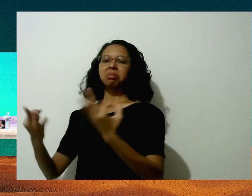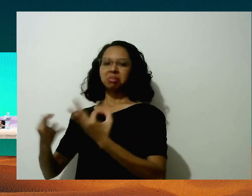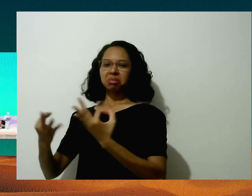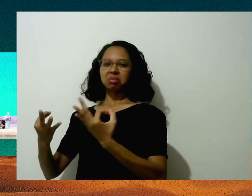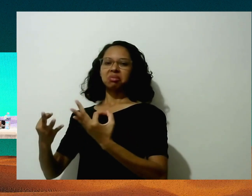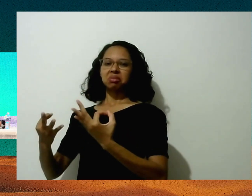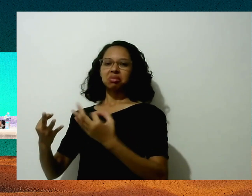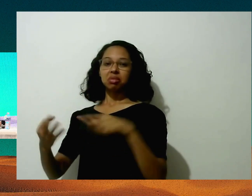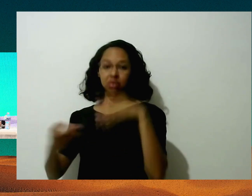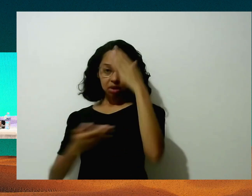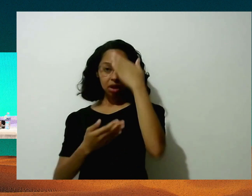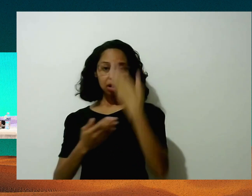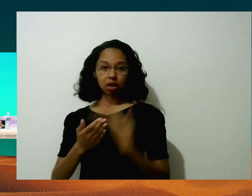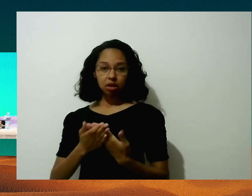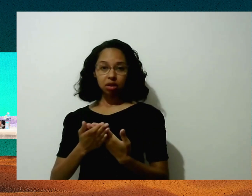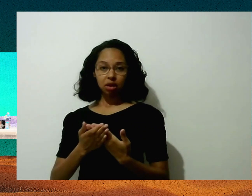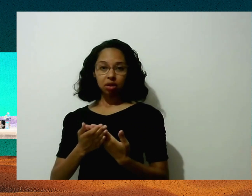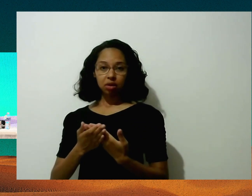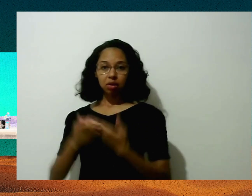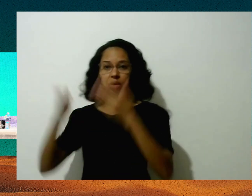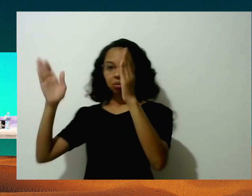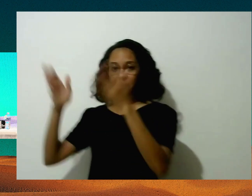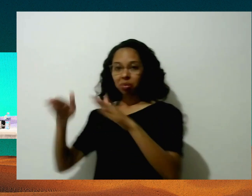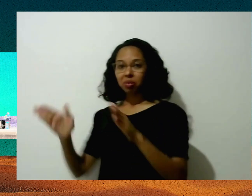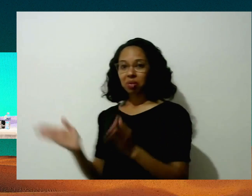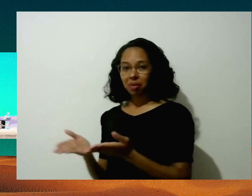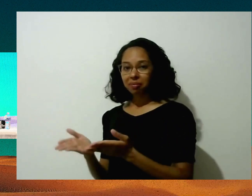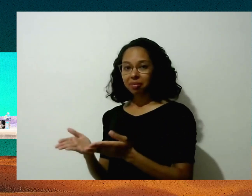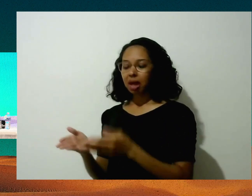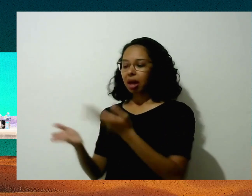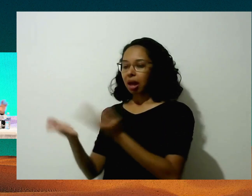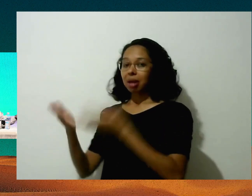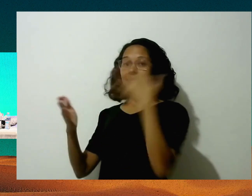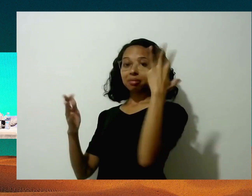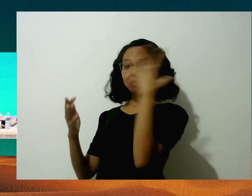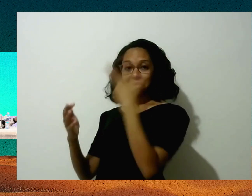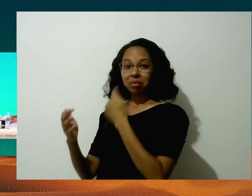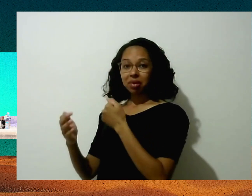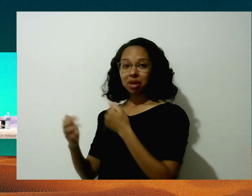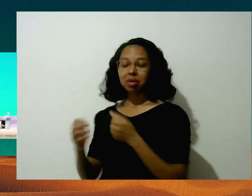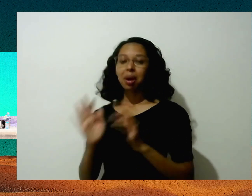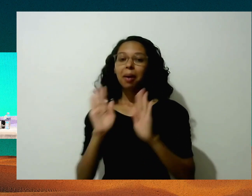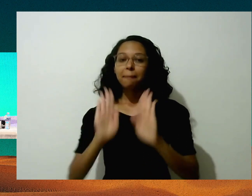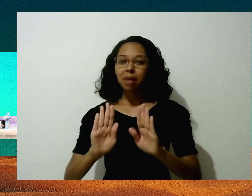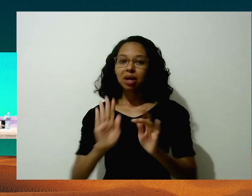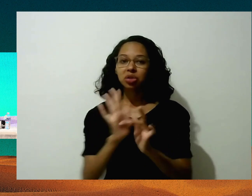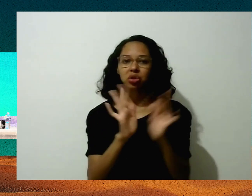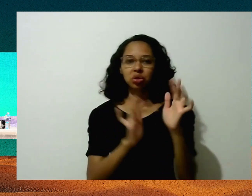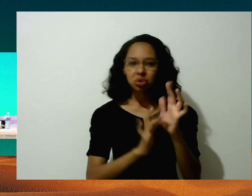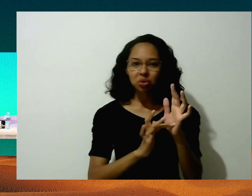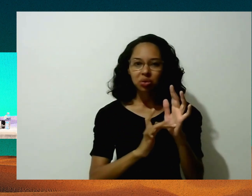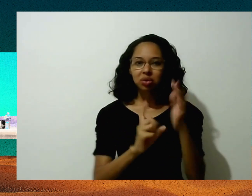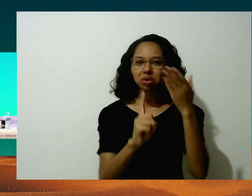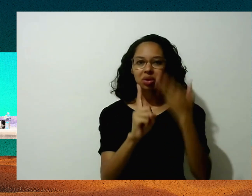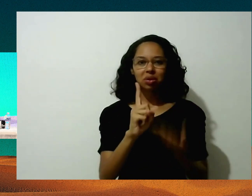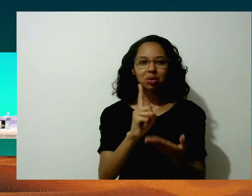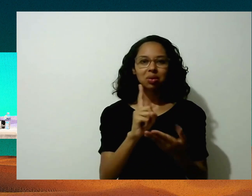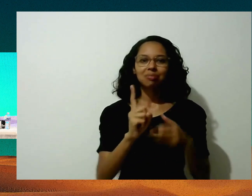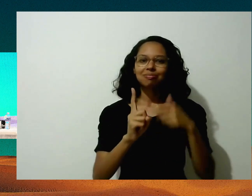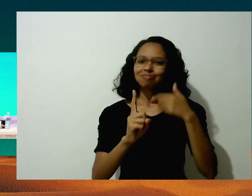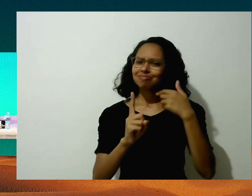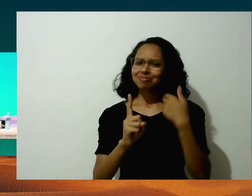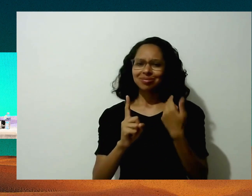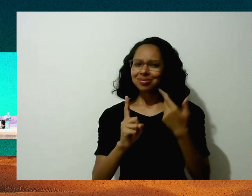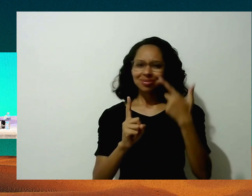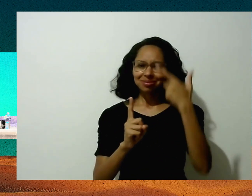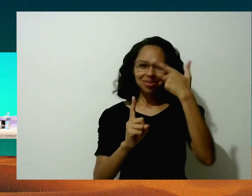até fisicamente era o contrário de Jesus? Do you believe that even physically he was the opposite of Jesus? Hoje as figuras, retratos que as pessoas